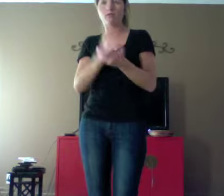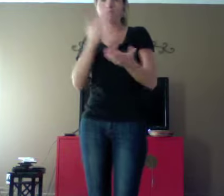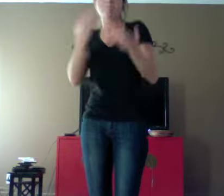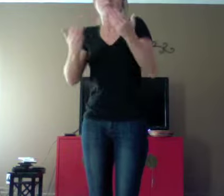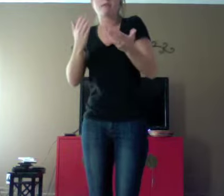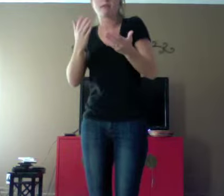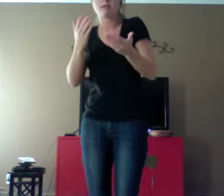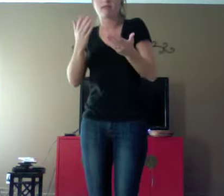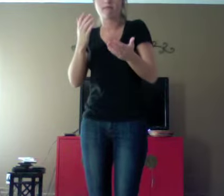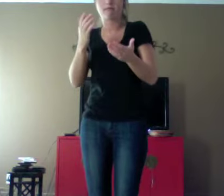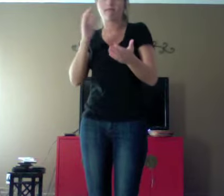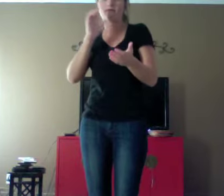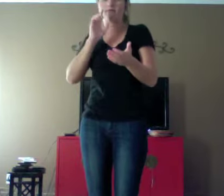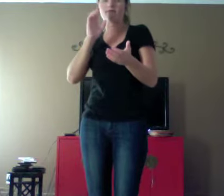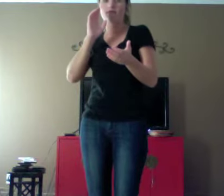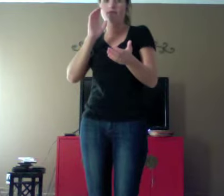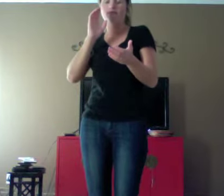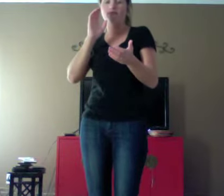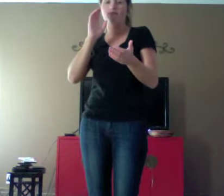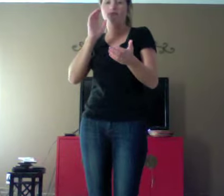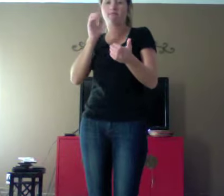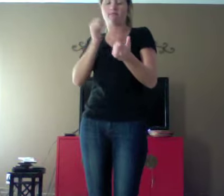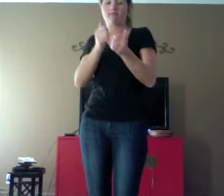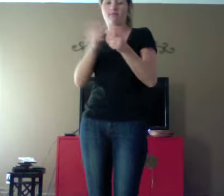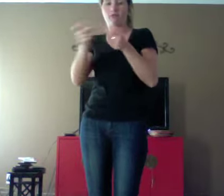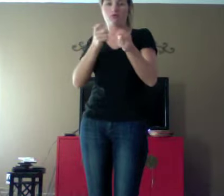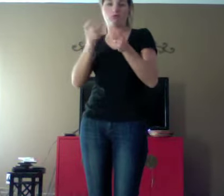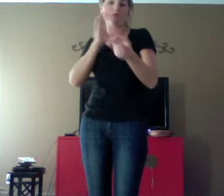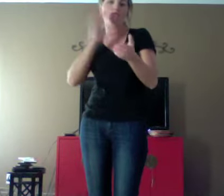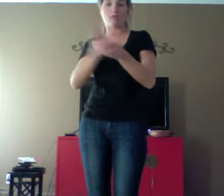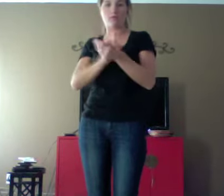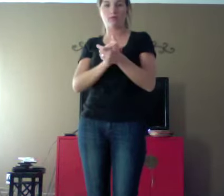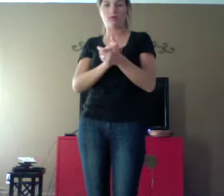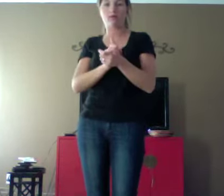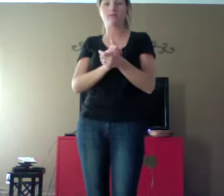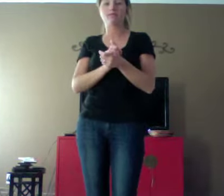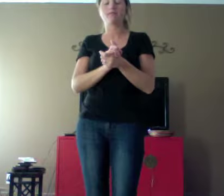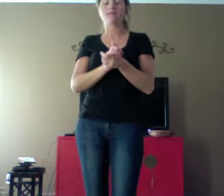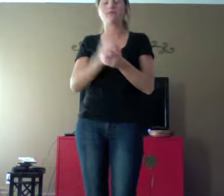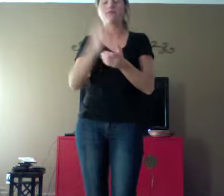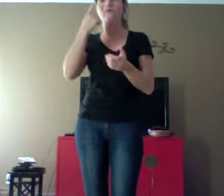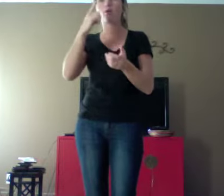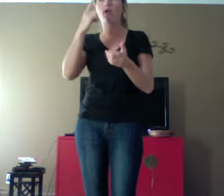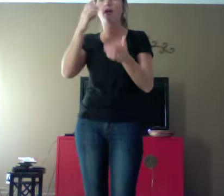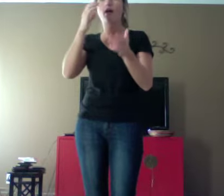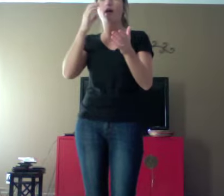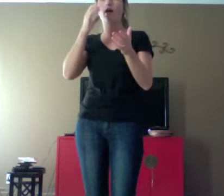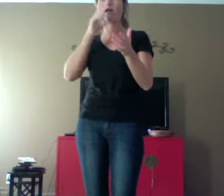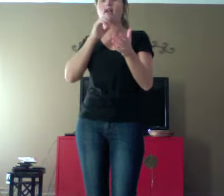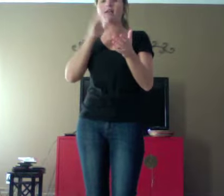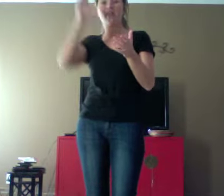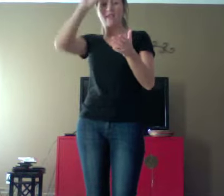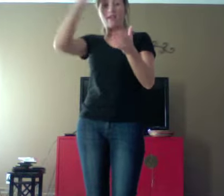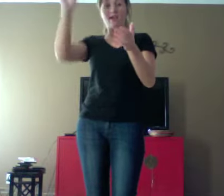the husband were the head of the wife. That's not what he says at all. Look again at verse 23. For the husband is the head of the wife.